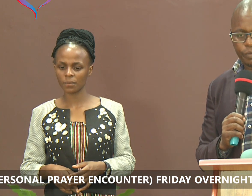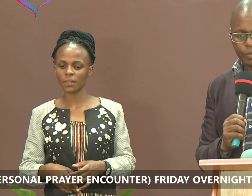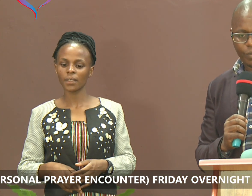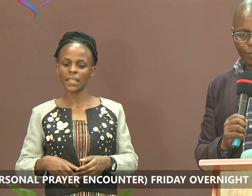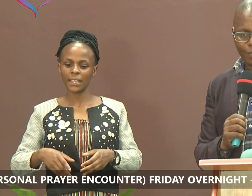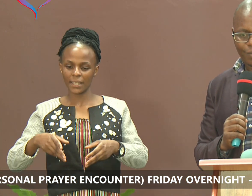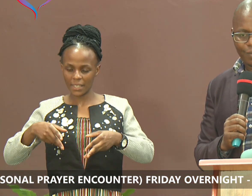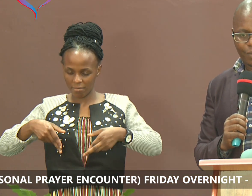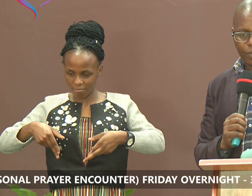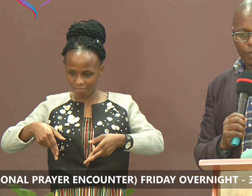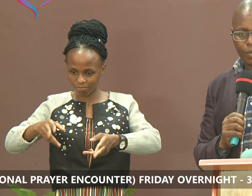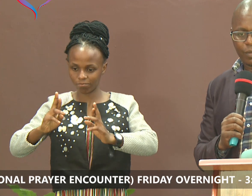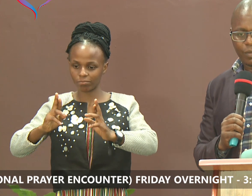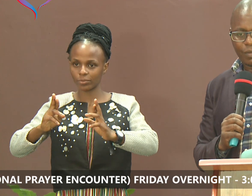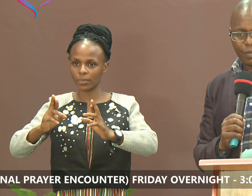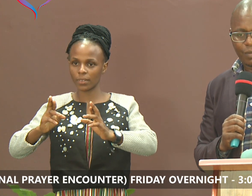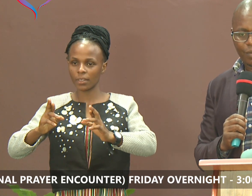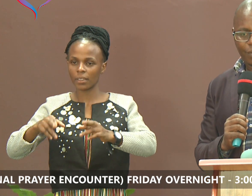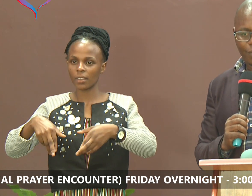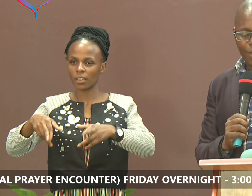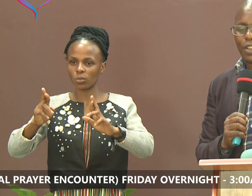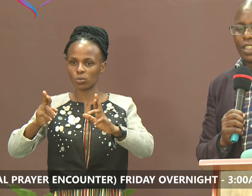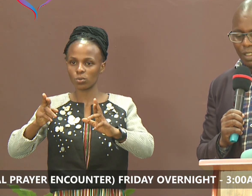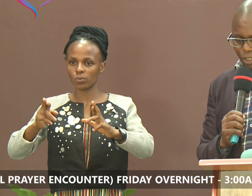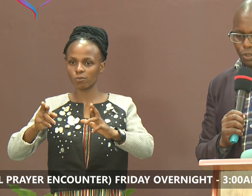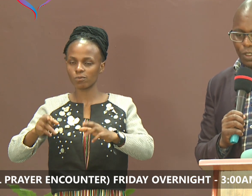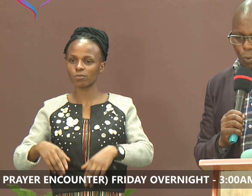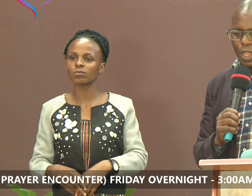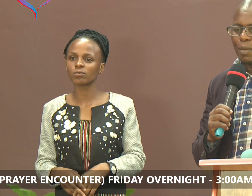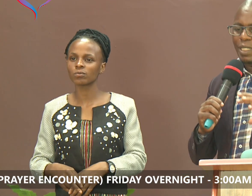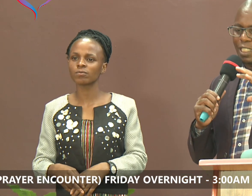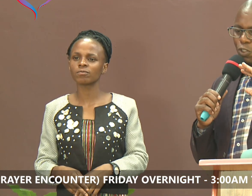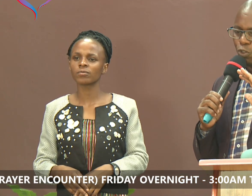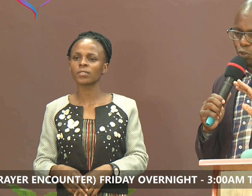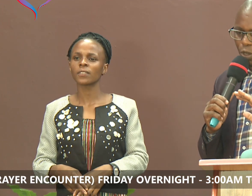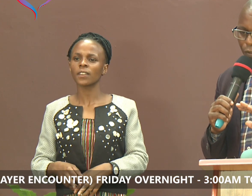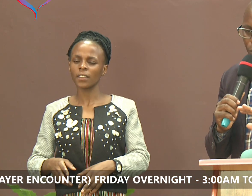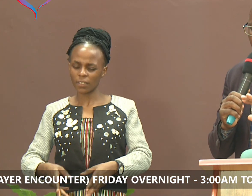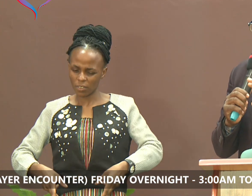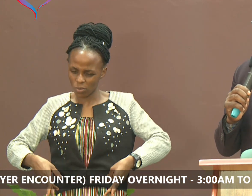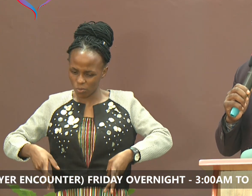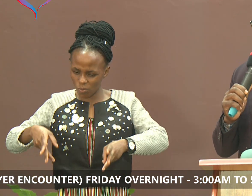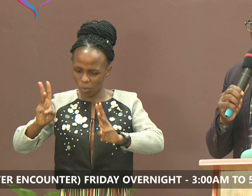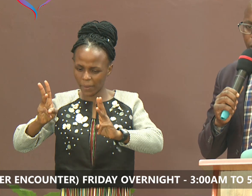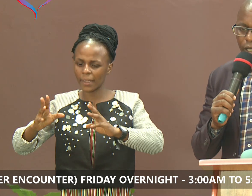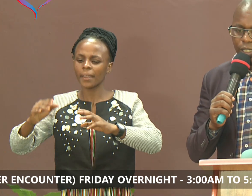channel. Engeri gye bugenda otambulamu. The way the message is going to travel. Engeri message gye